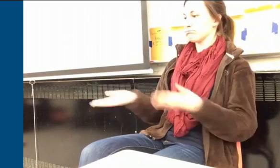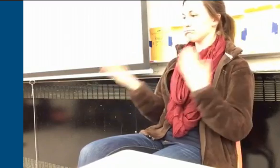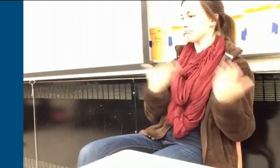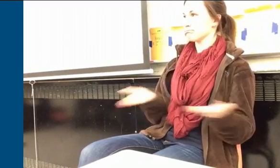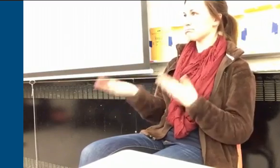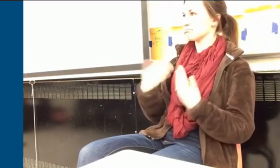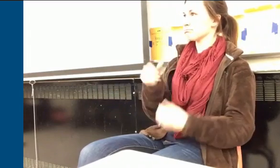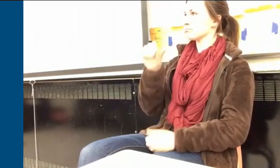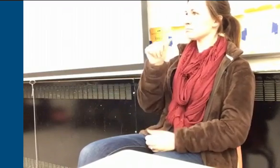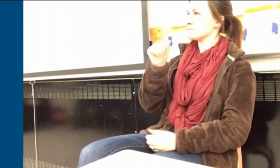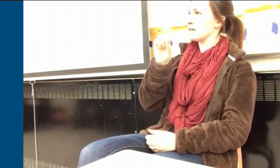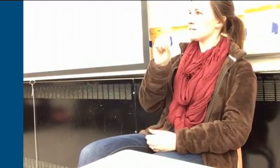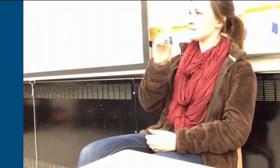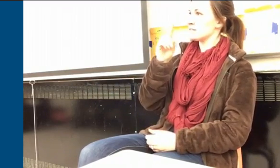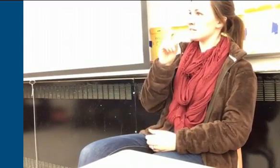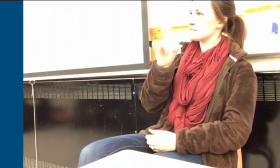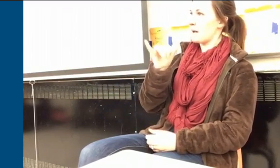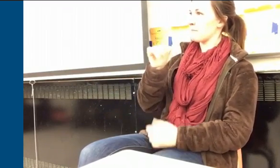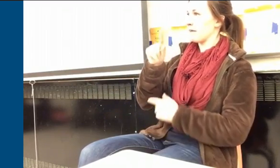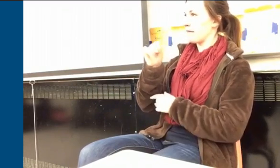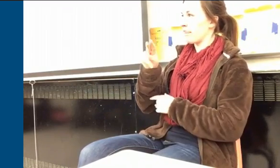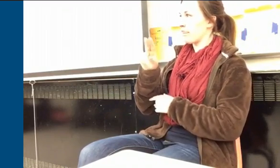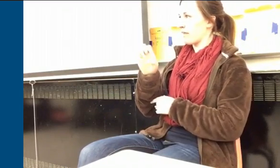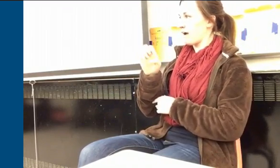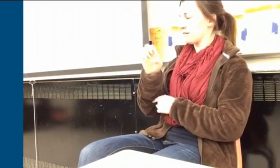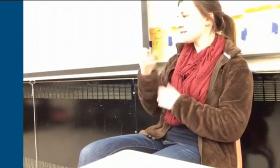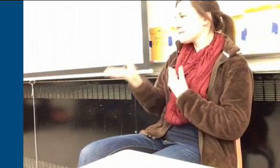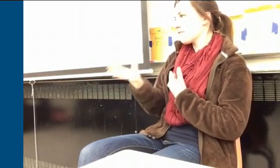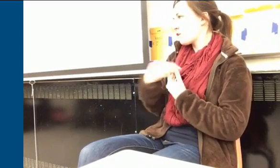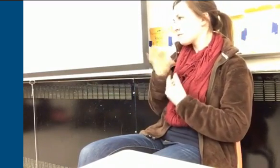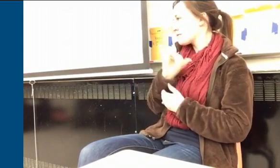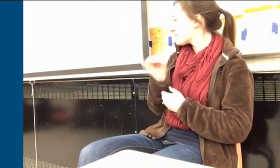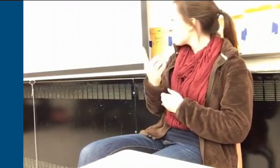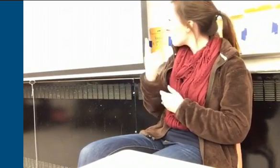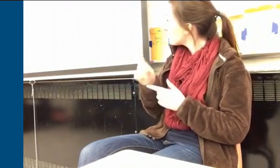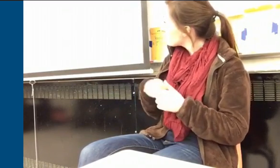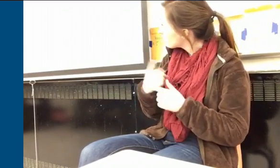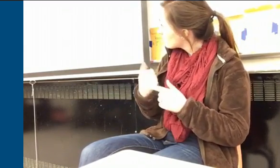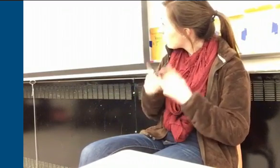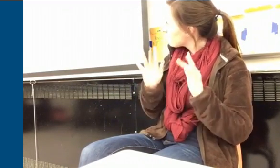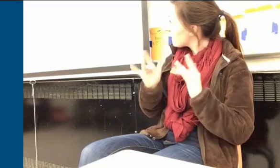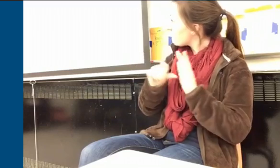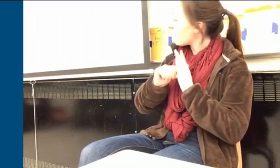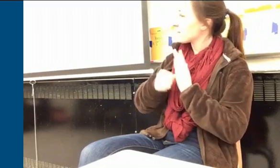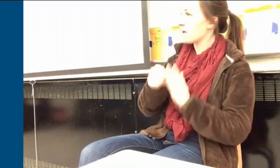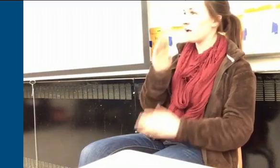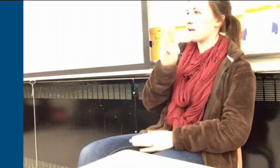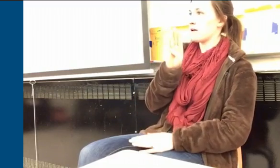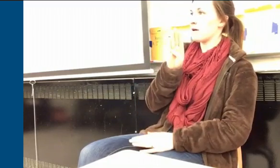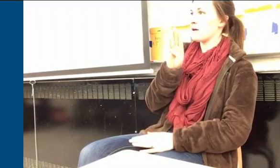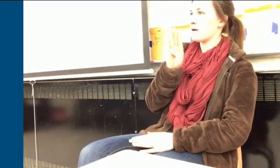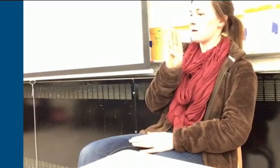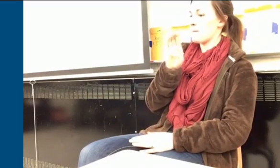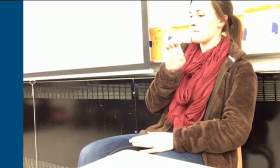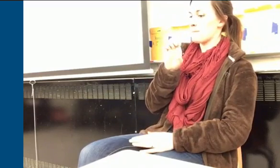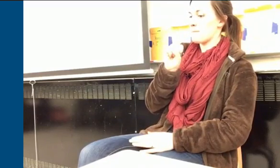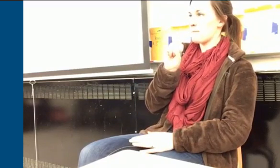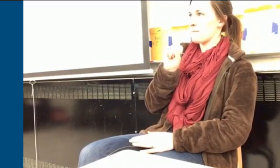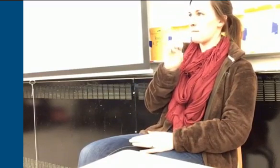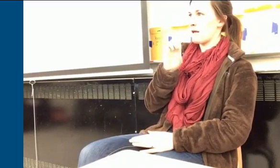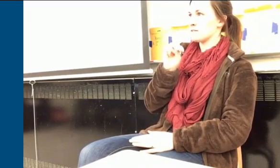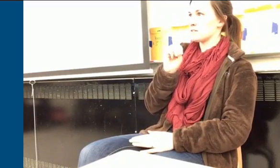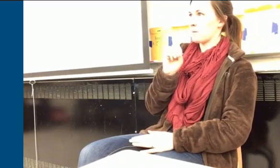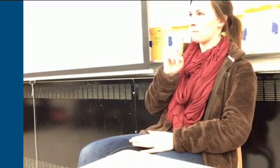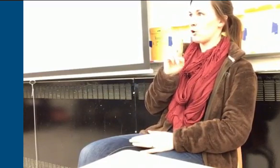which is part of this. Automobiles is the end of the assembly line. And then I would highlight Bessemer process, which if you had Mr. Watts, he's like obsessed